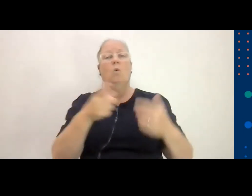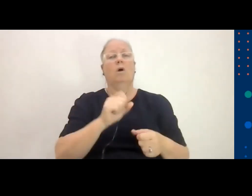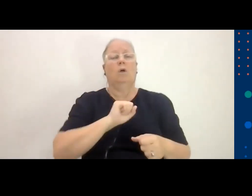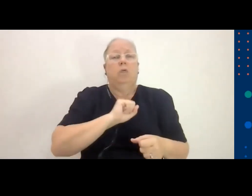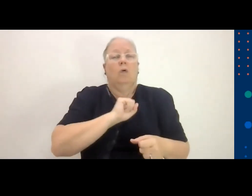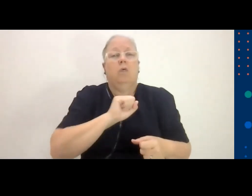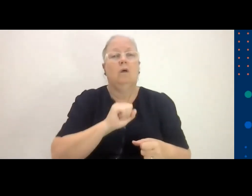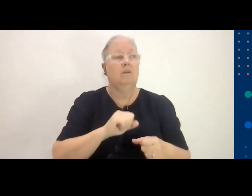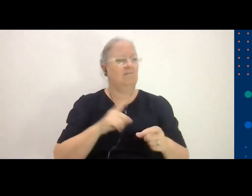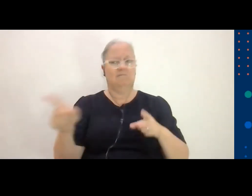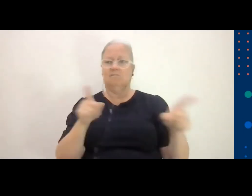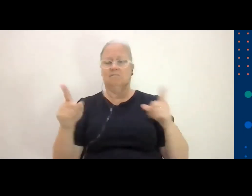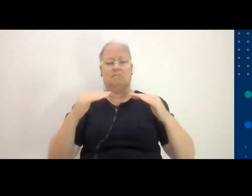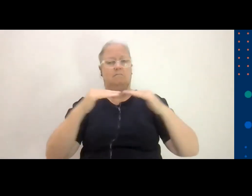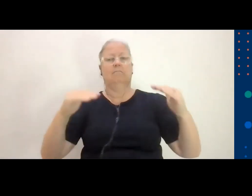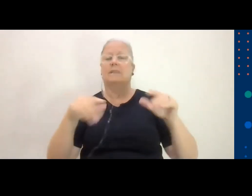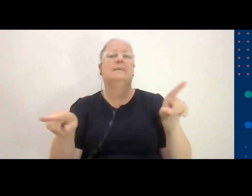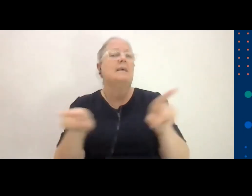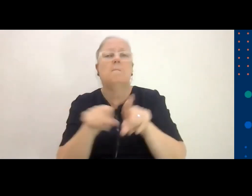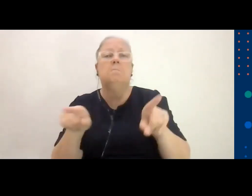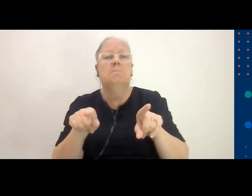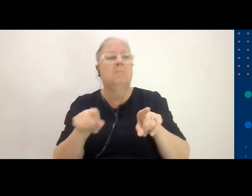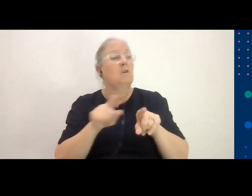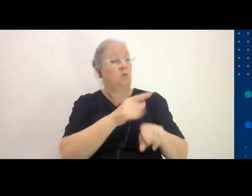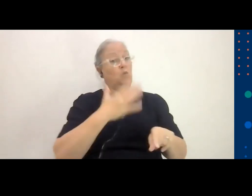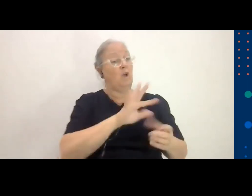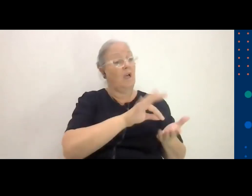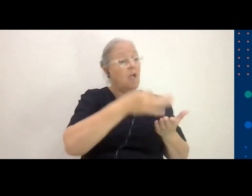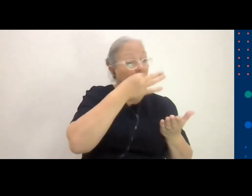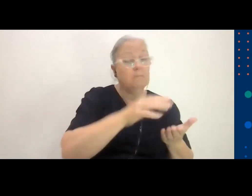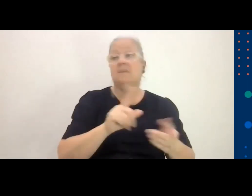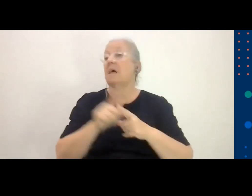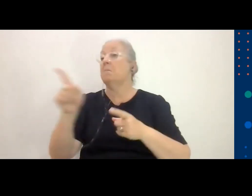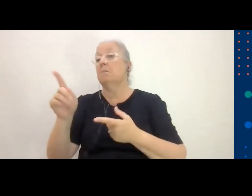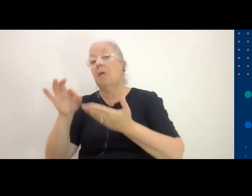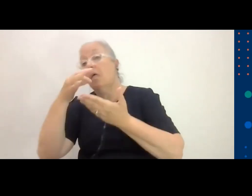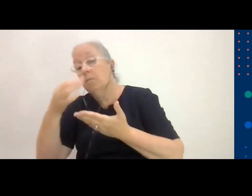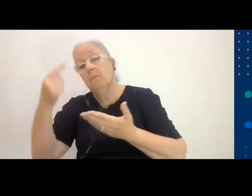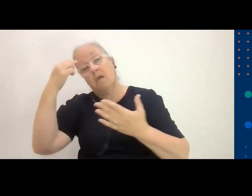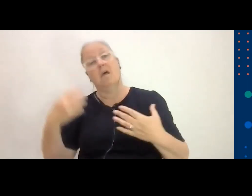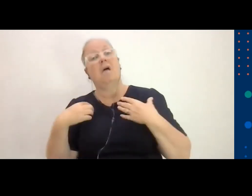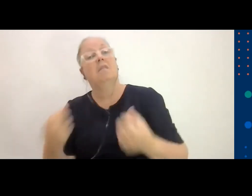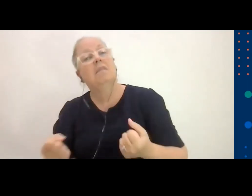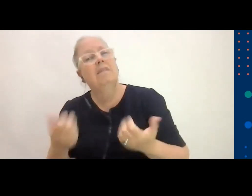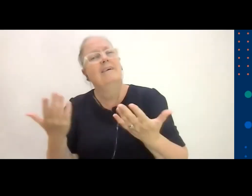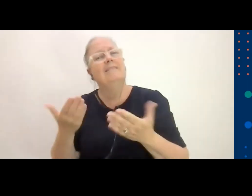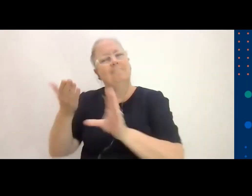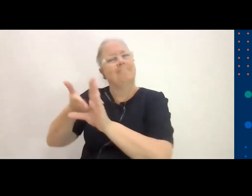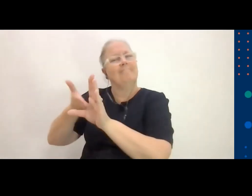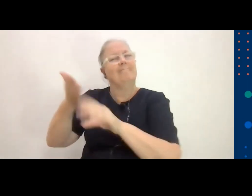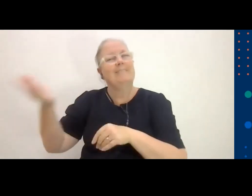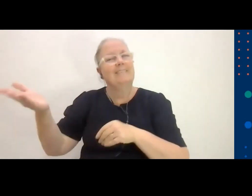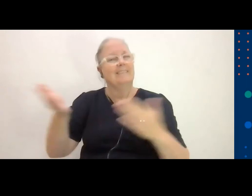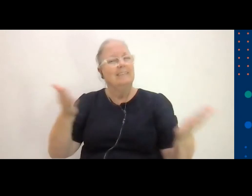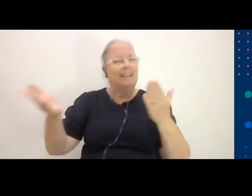can be addressed medically and that people should be able to talk about. So, making it that way, in the way that we